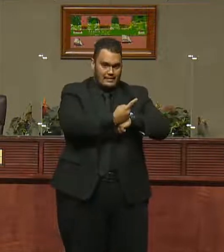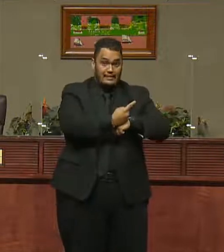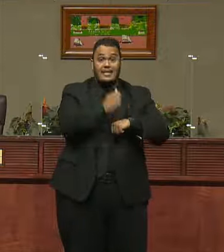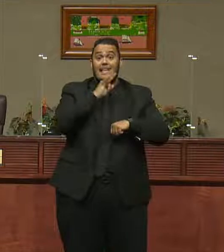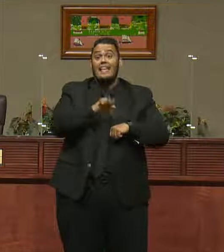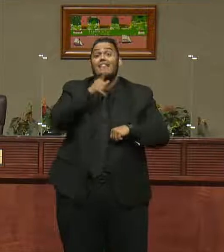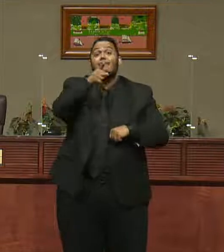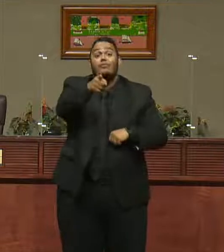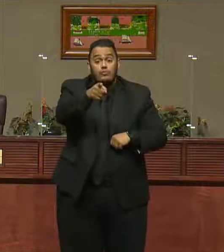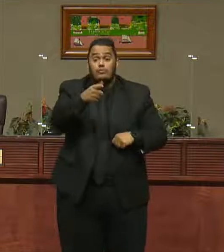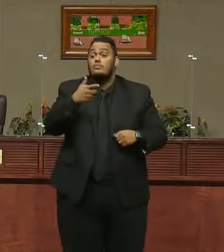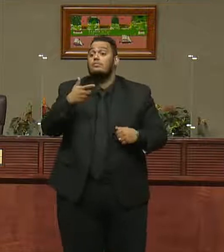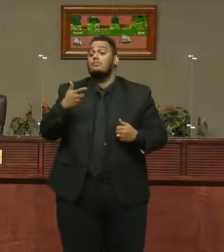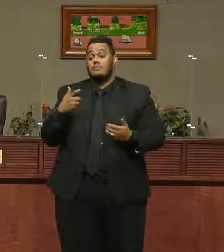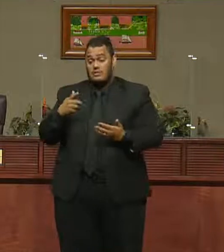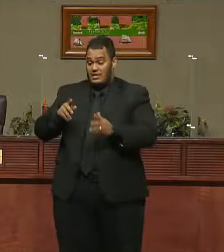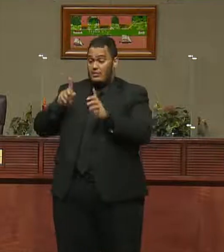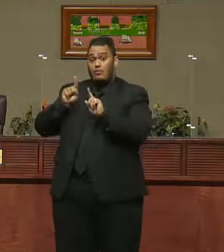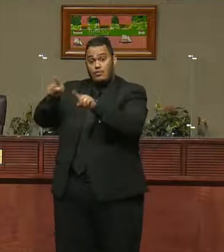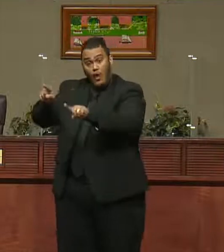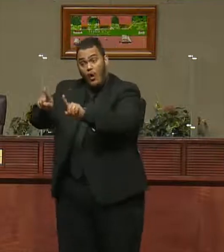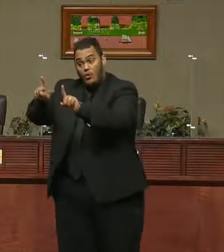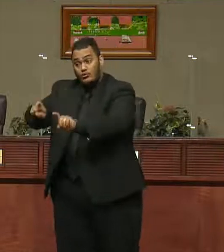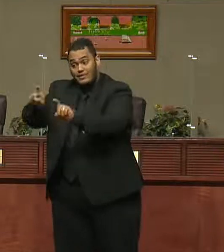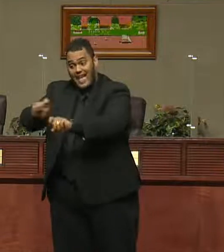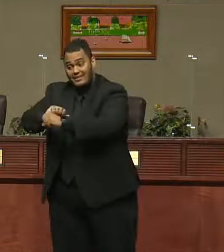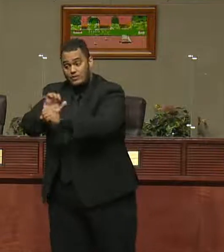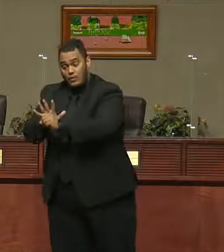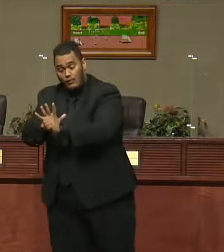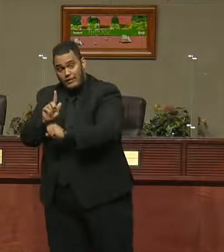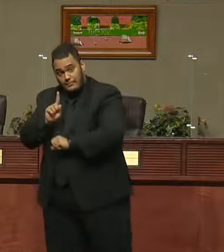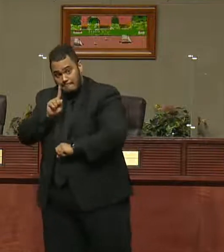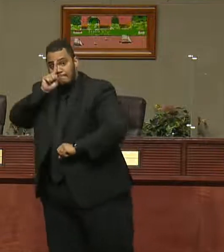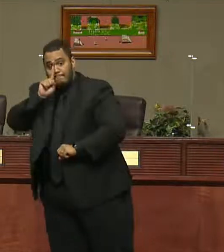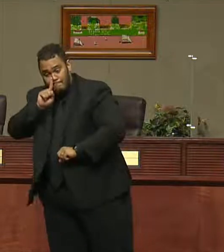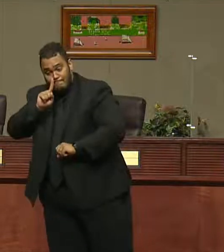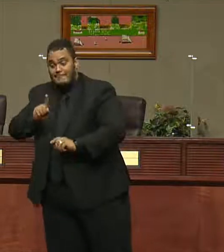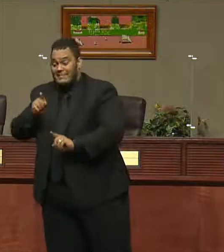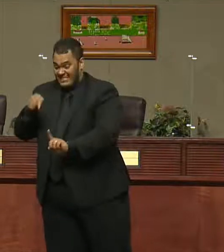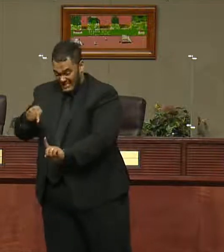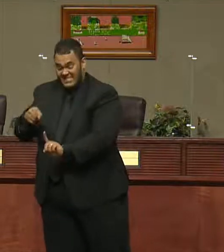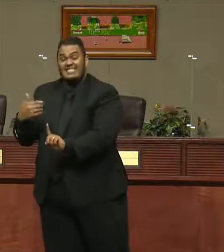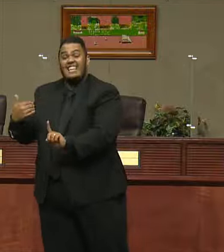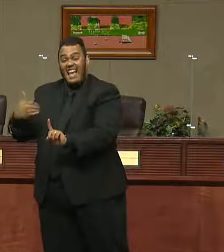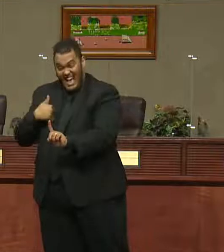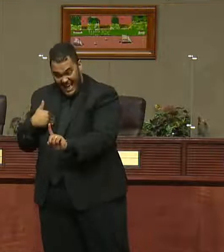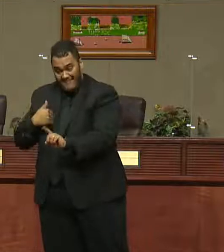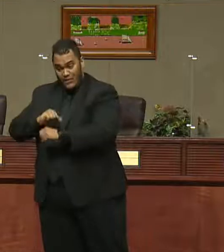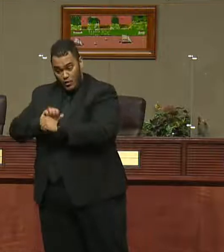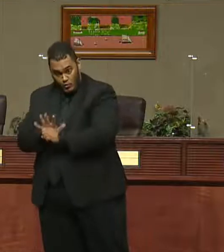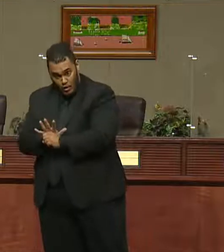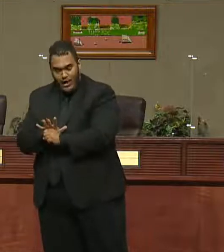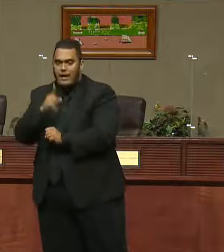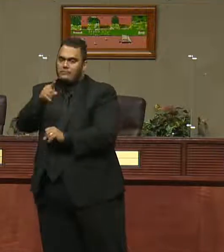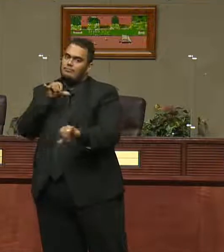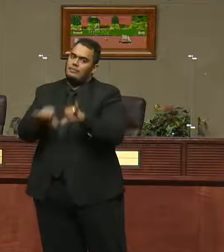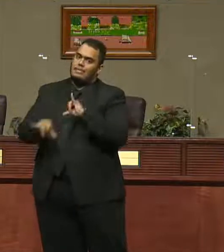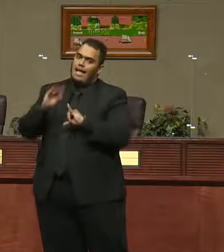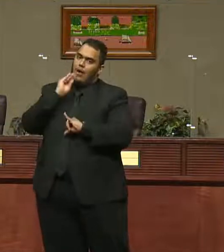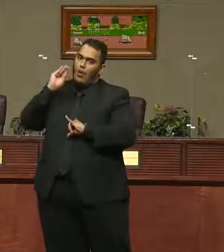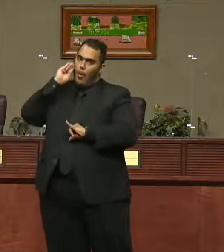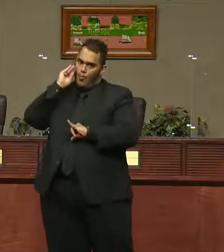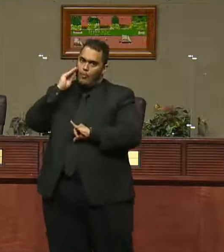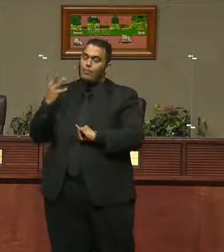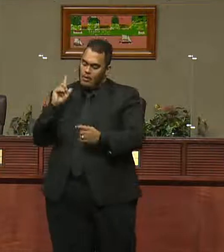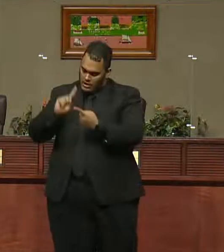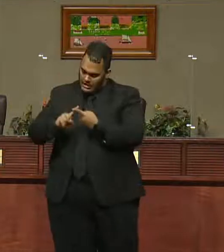from 10 days from that test. And I also wanted to reiterate about our quarantine guidance. So this is to remove persons who've been